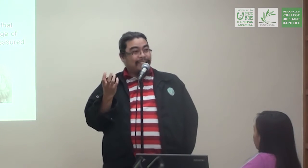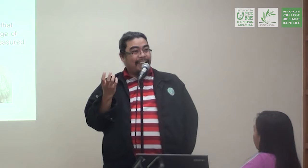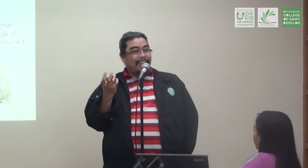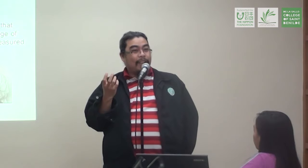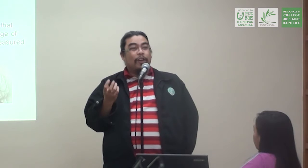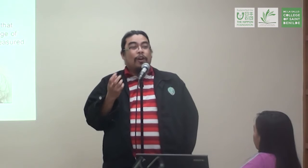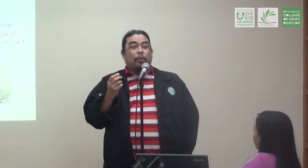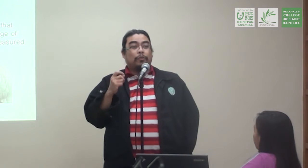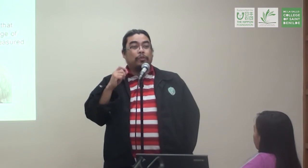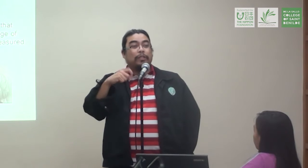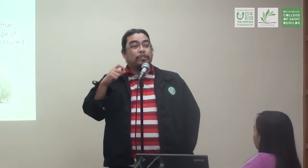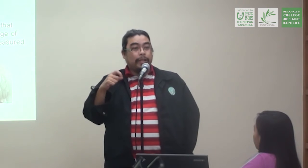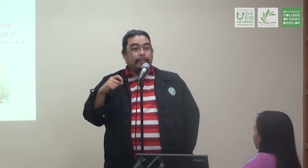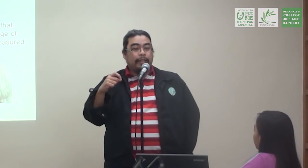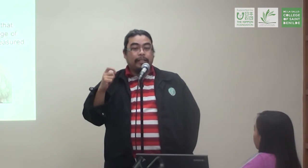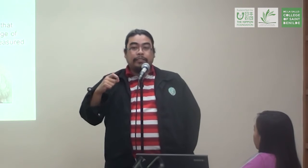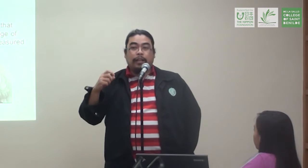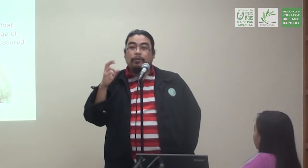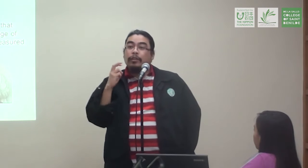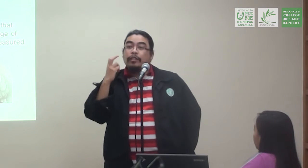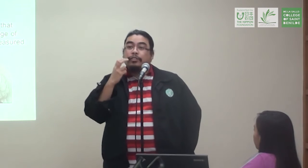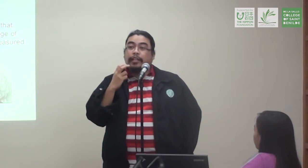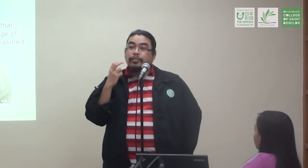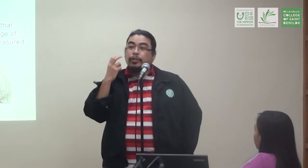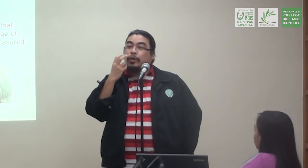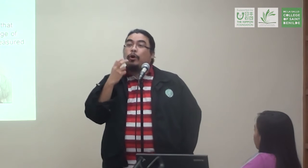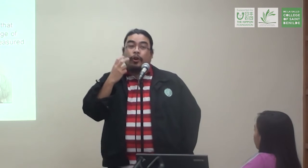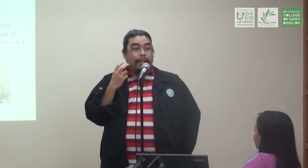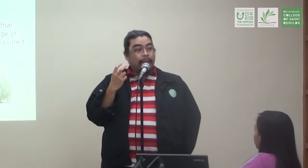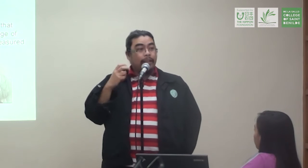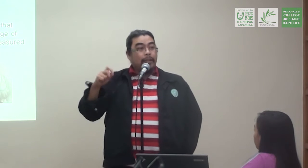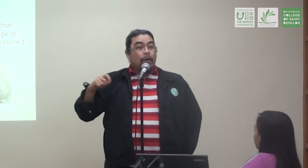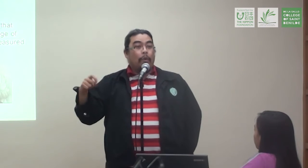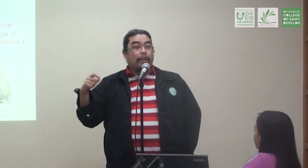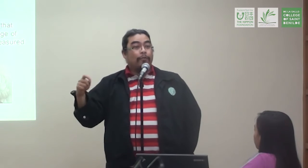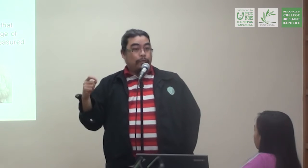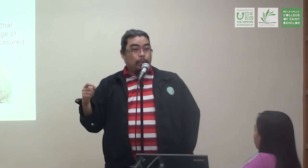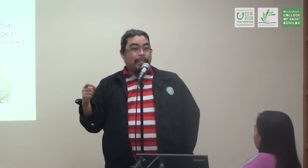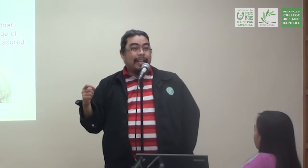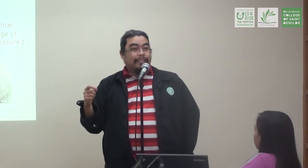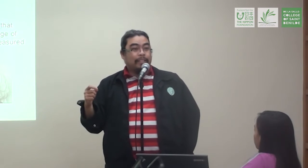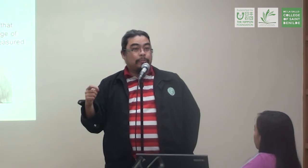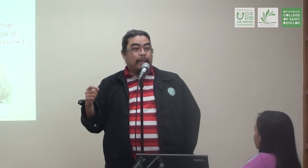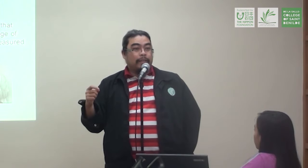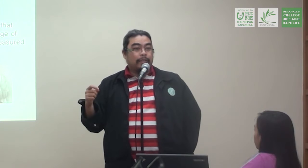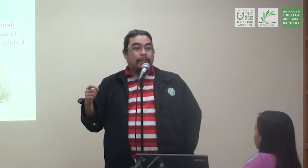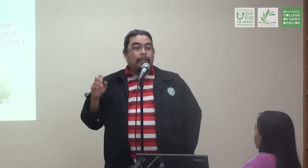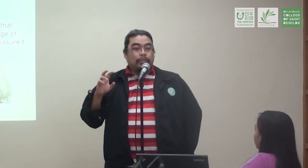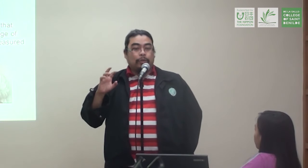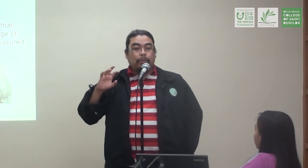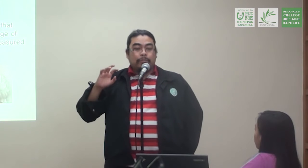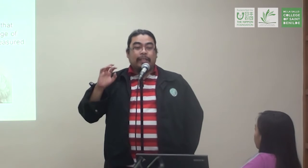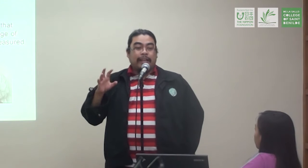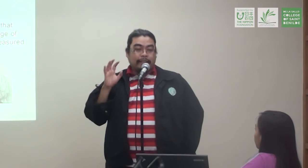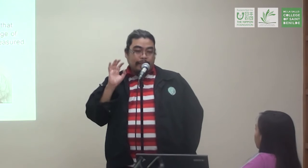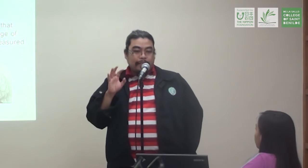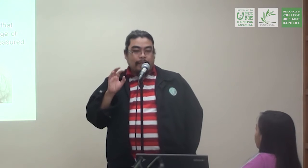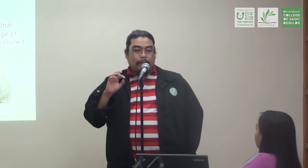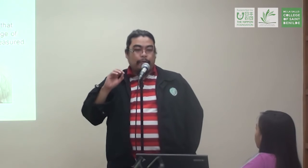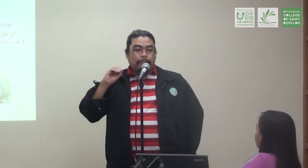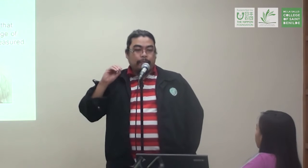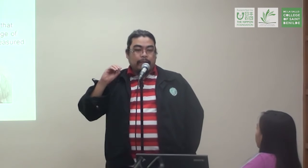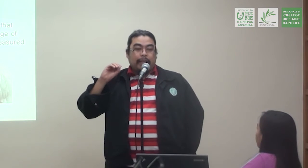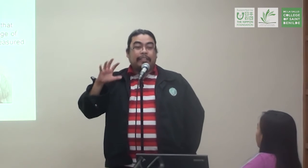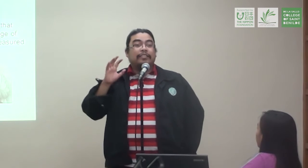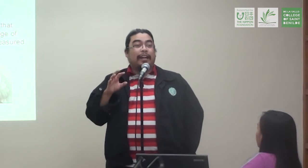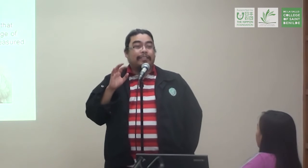dramatically, basically. What was once written is now changed to an oral way of doing the assessment. So, that in